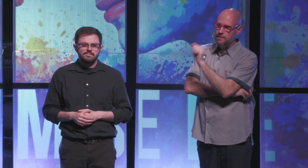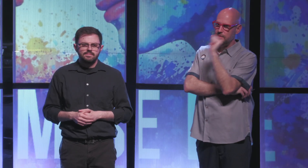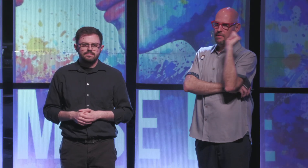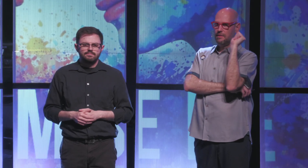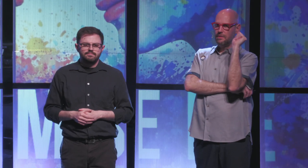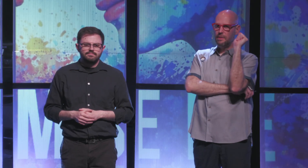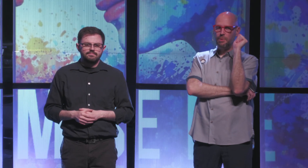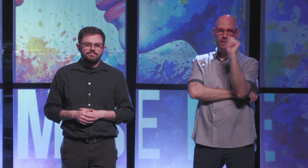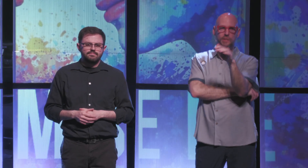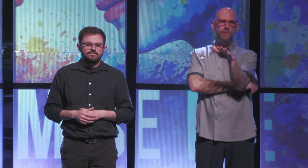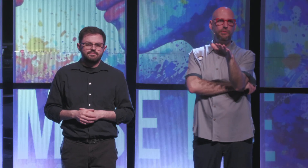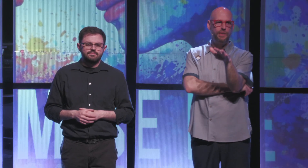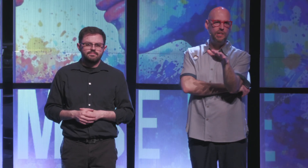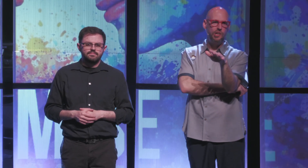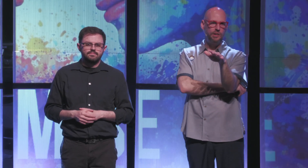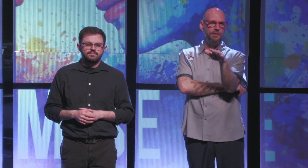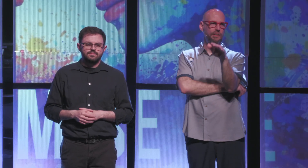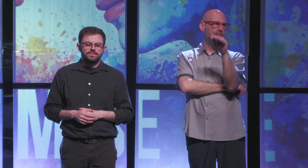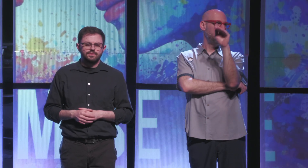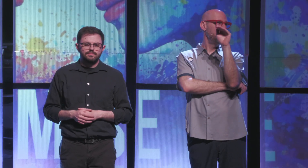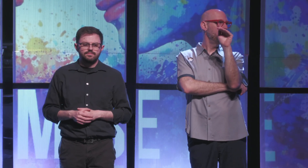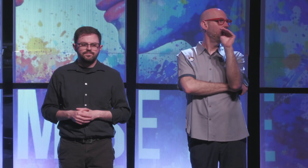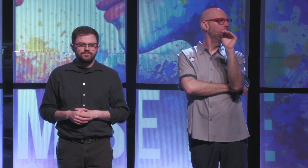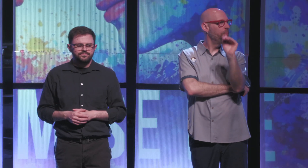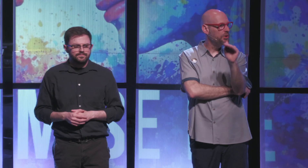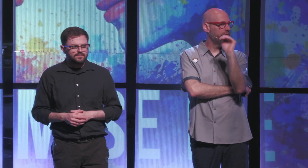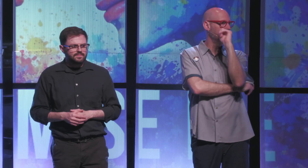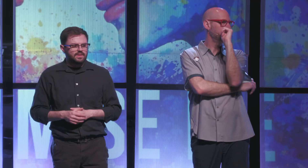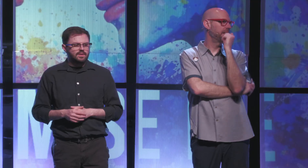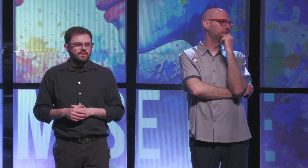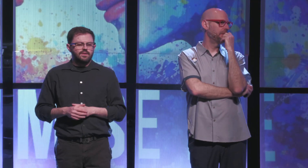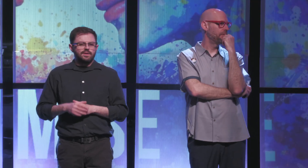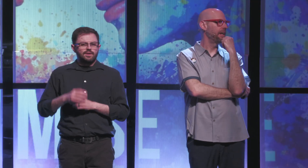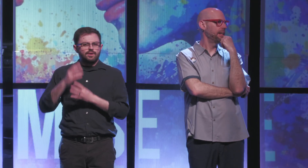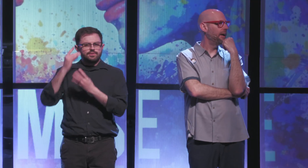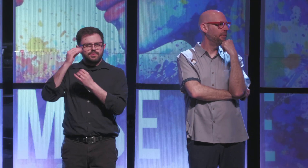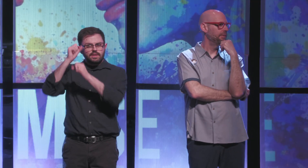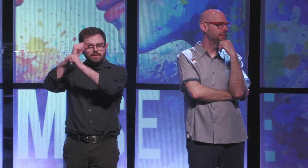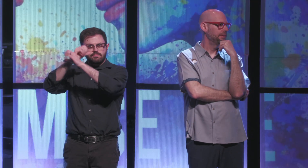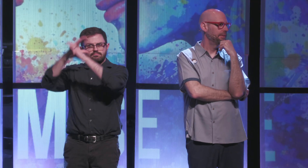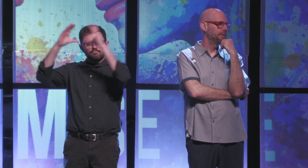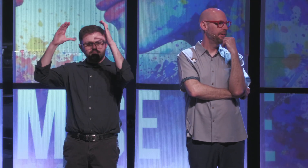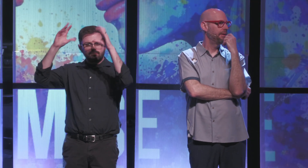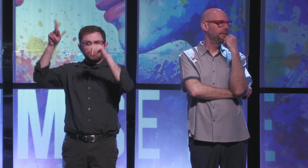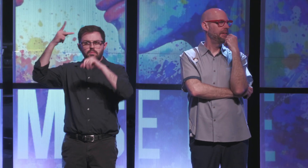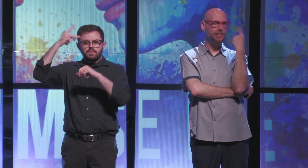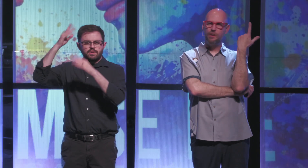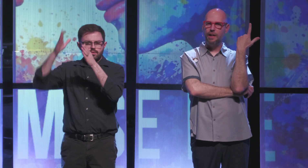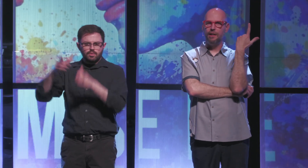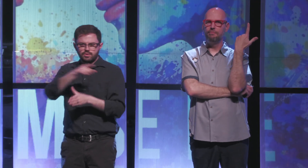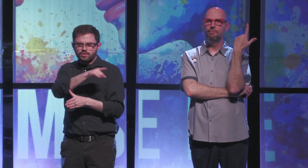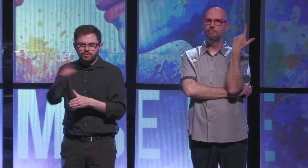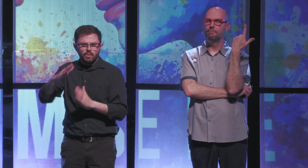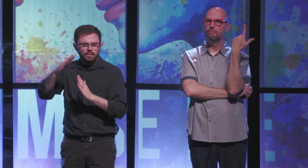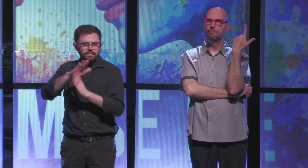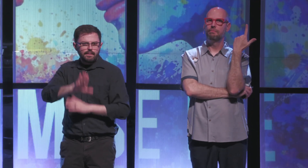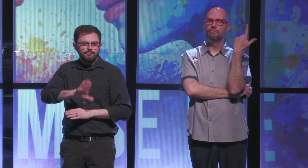Name the political figure that you are most frustrated with right now in your